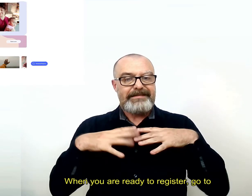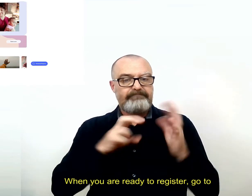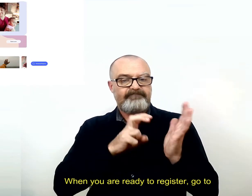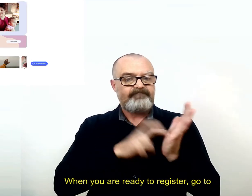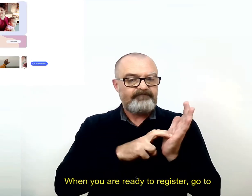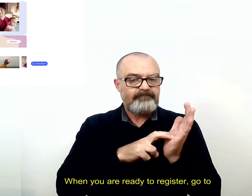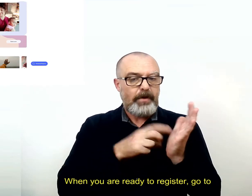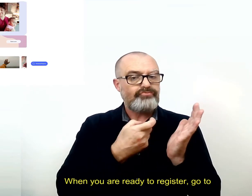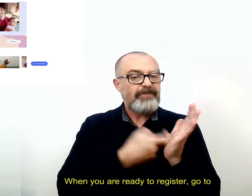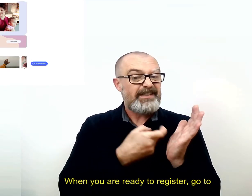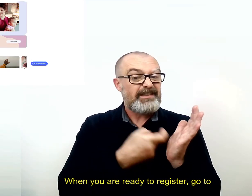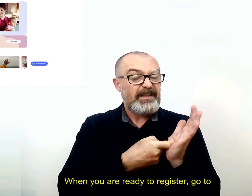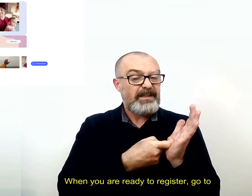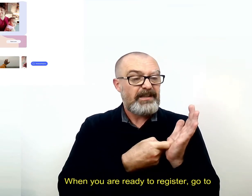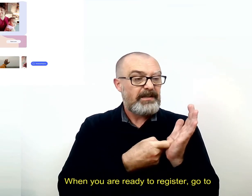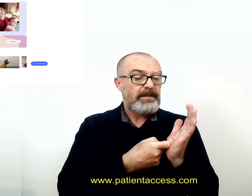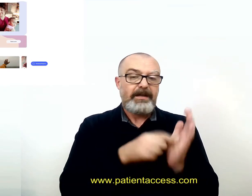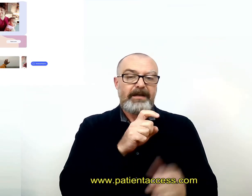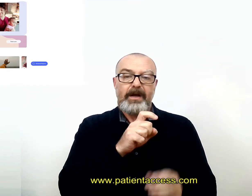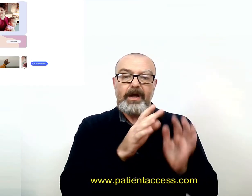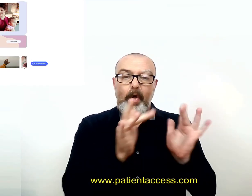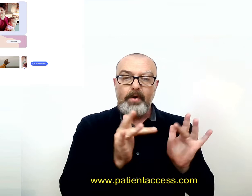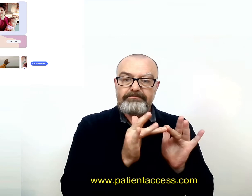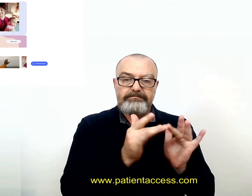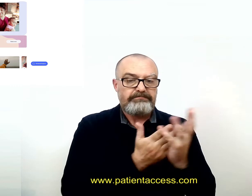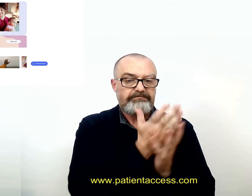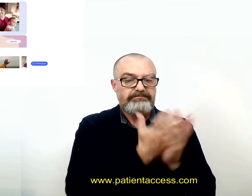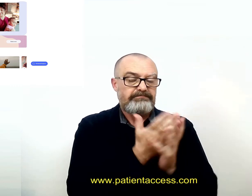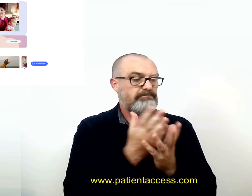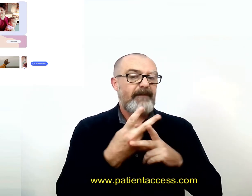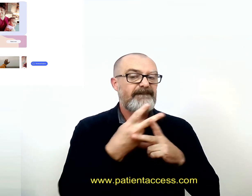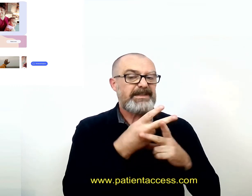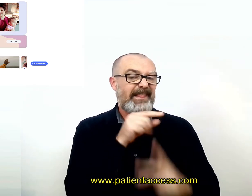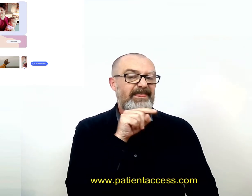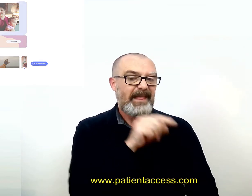When you are ready to register, open patientaccess.com and click the Register button.